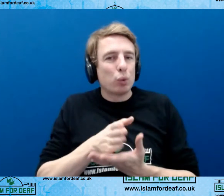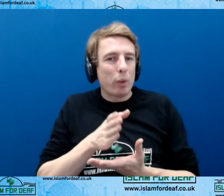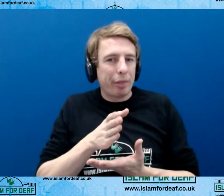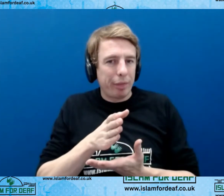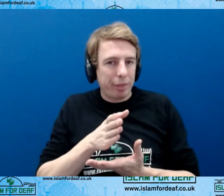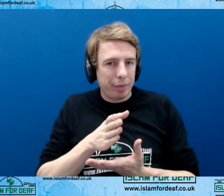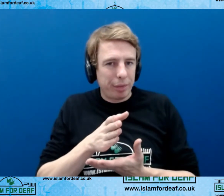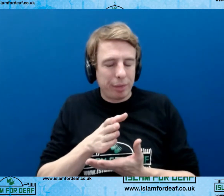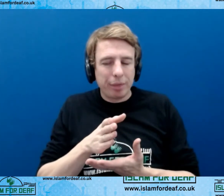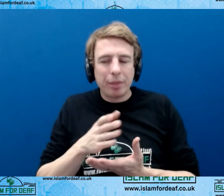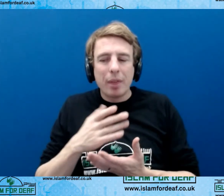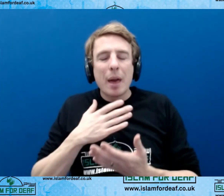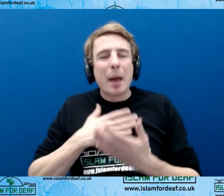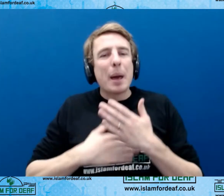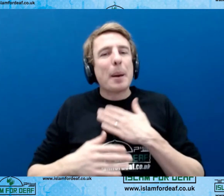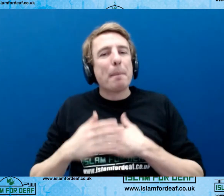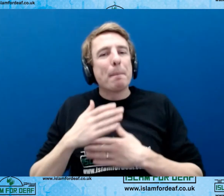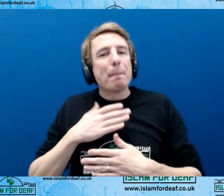upon